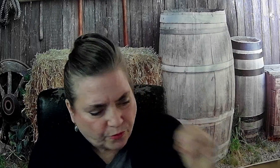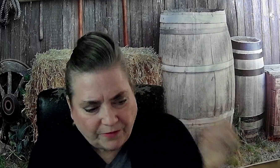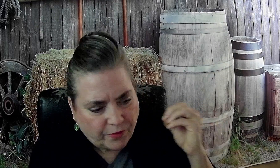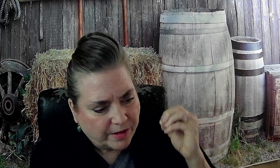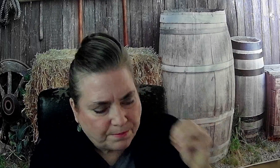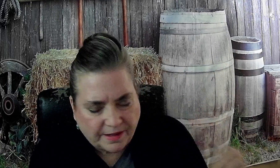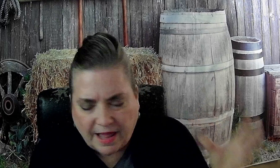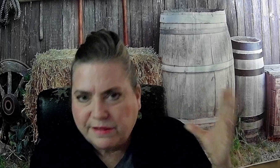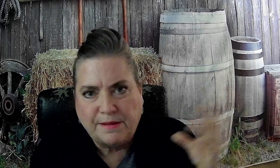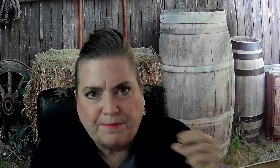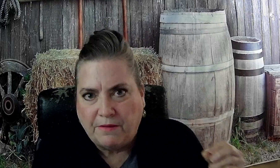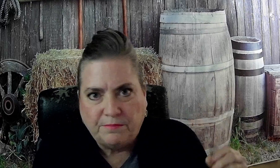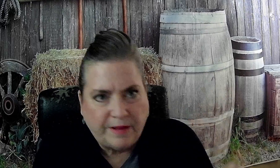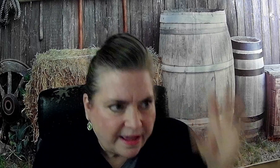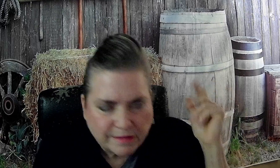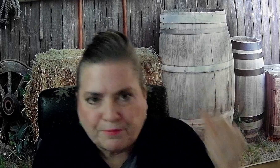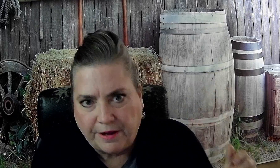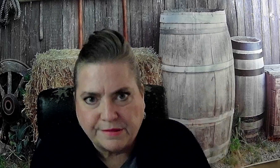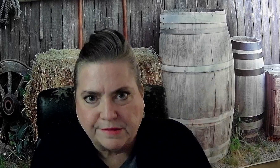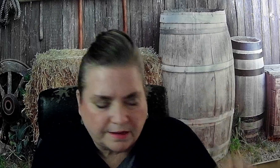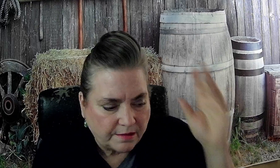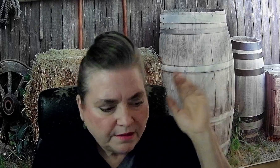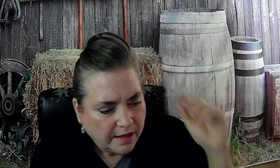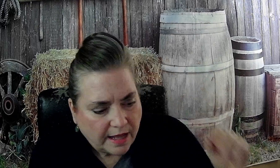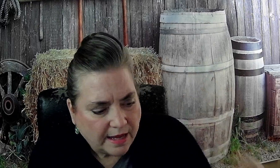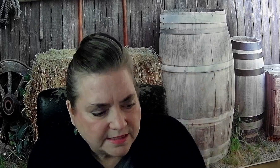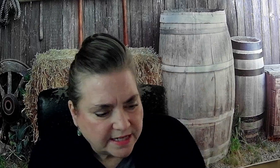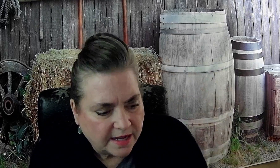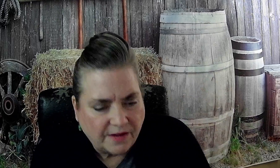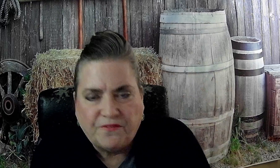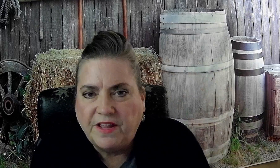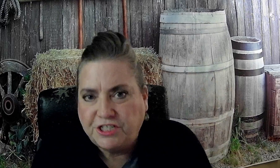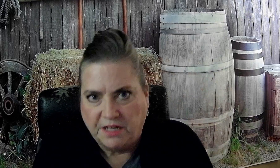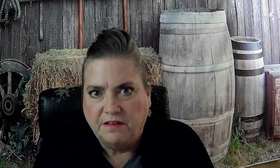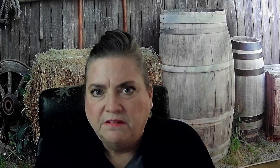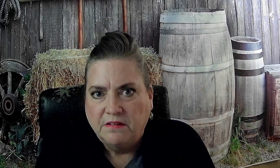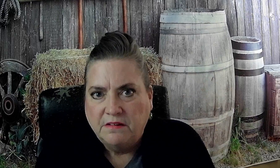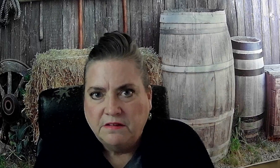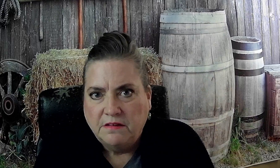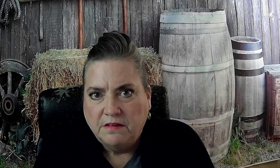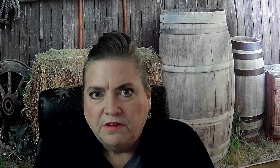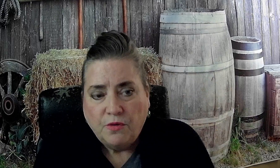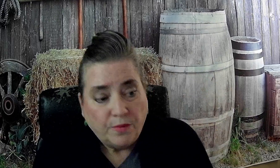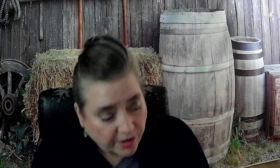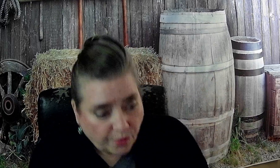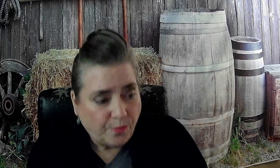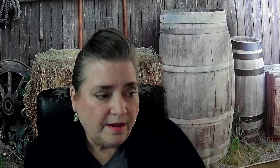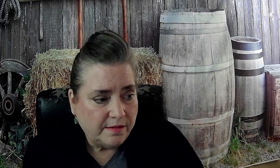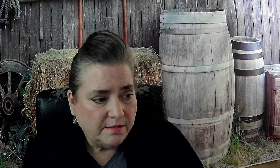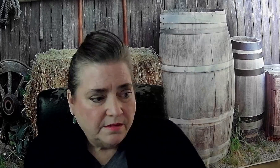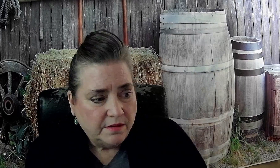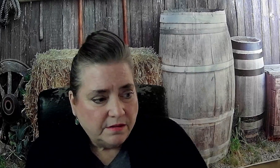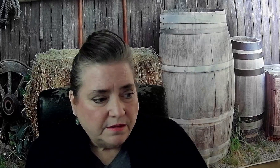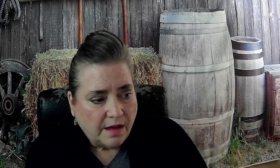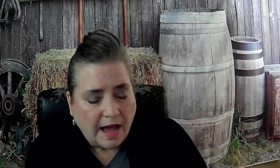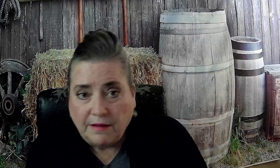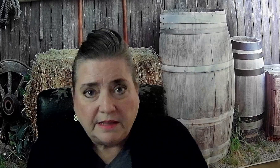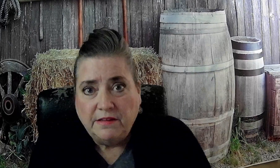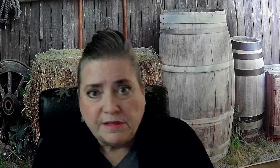and blessed about gas prices and inflation. Well, you know what? At least we're not